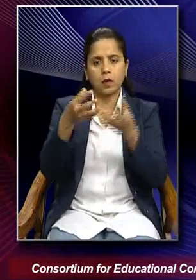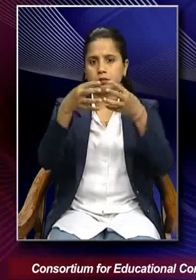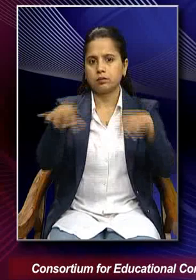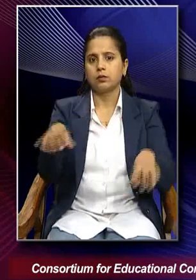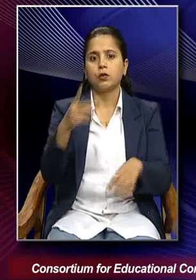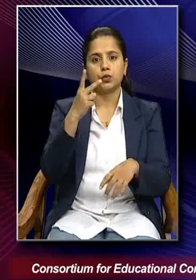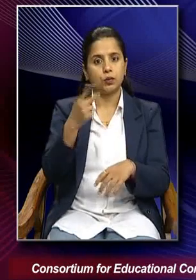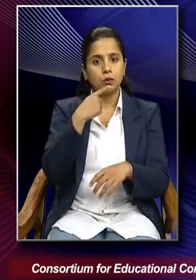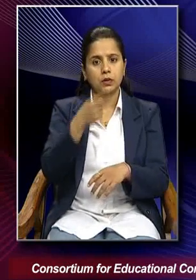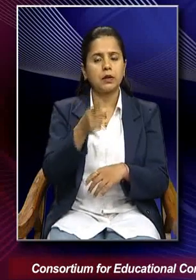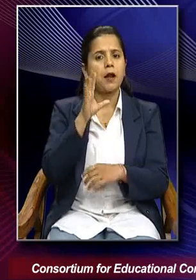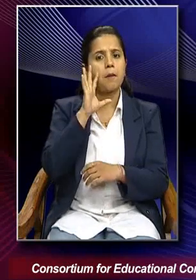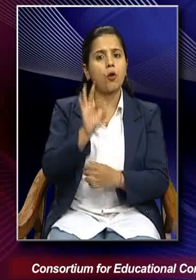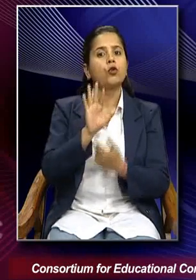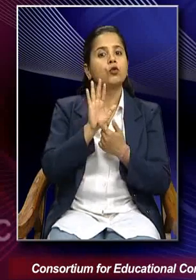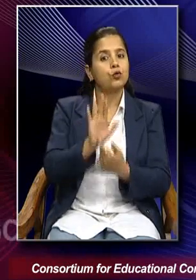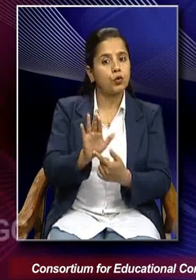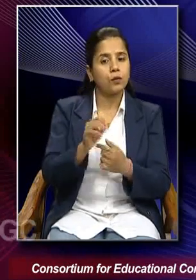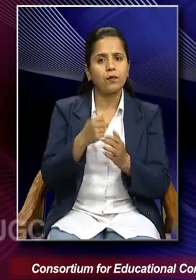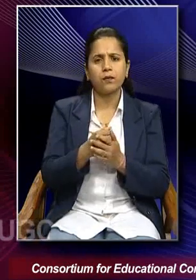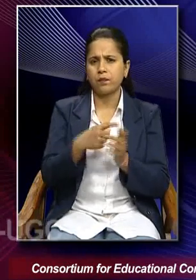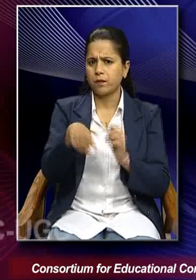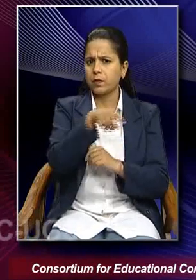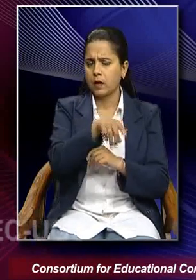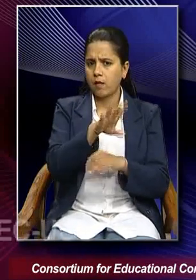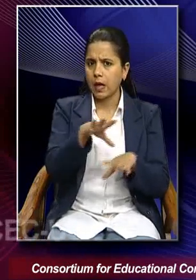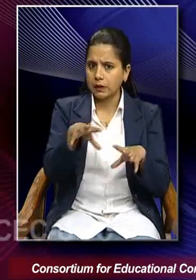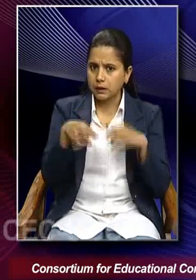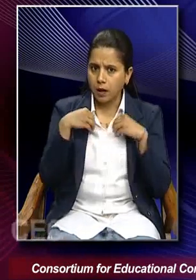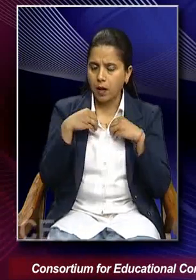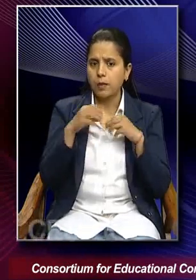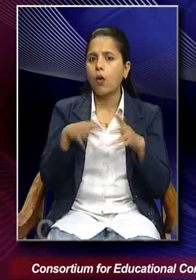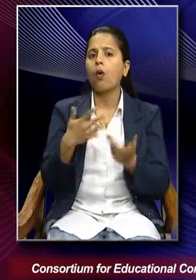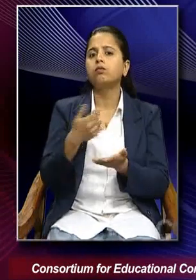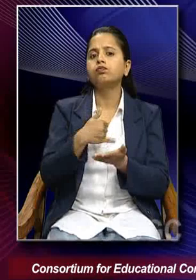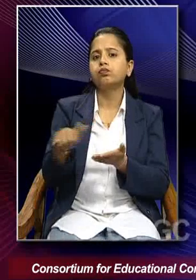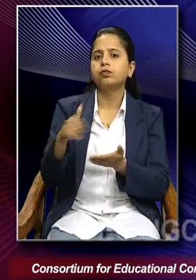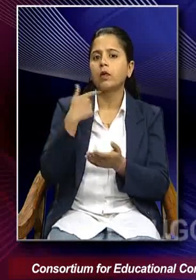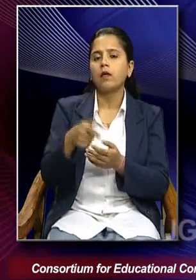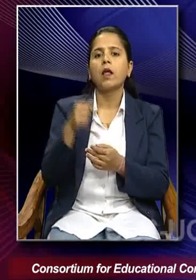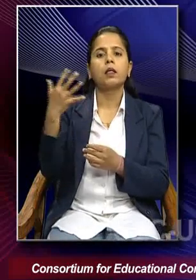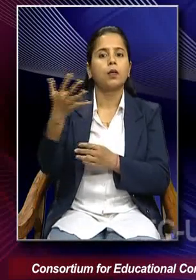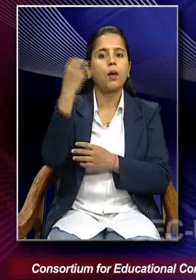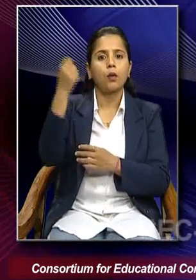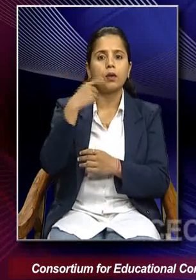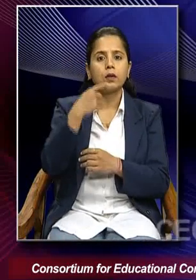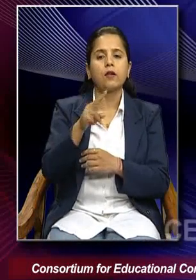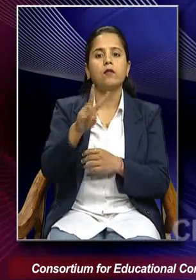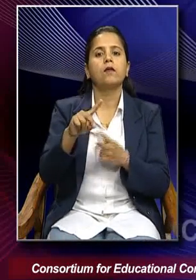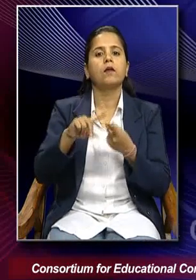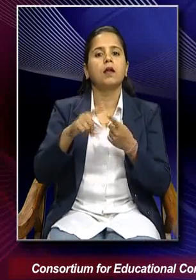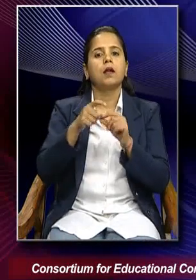divisions signify whether they accept or they reject the authority of